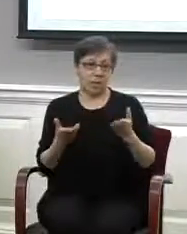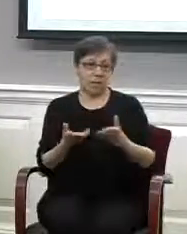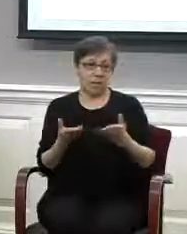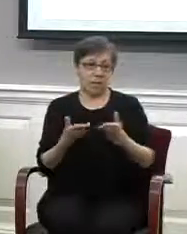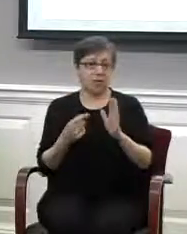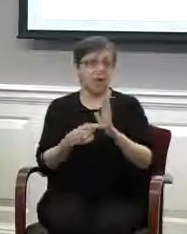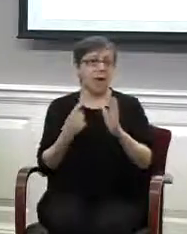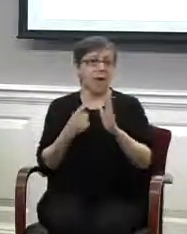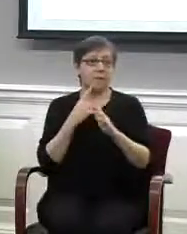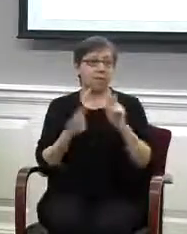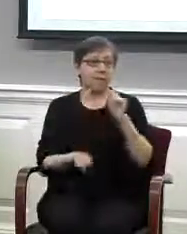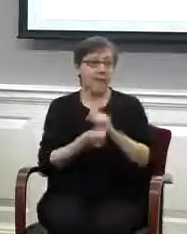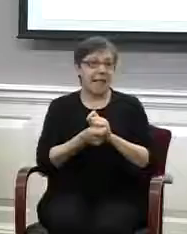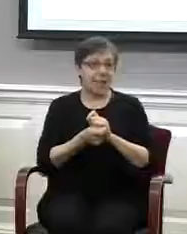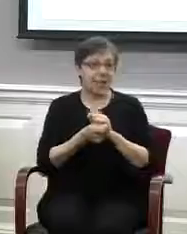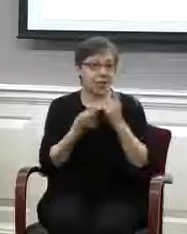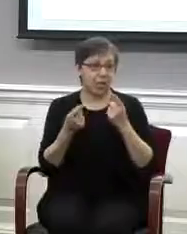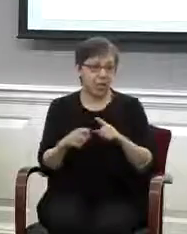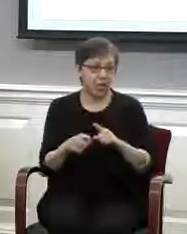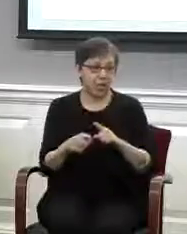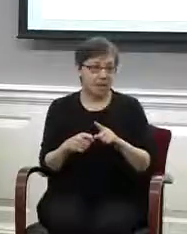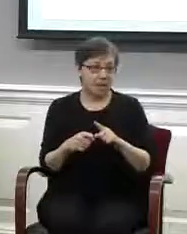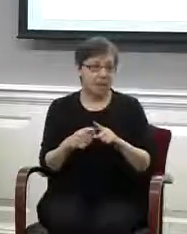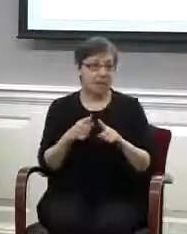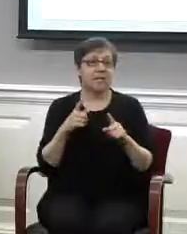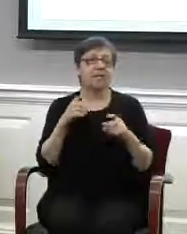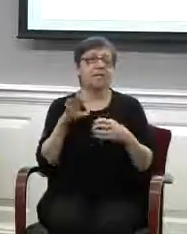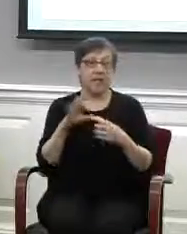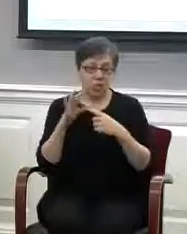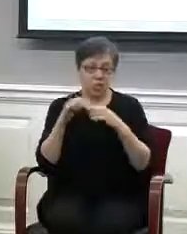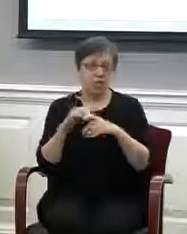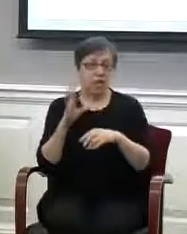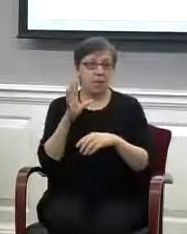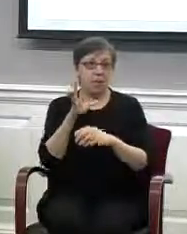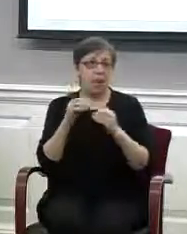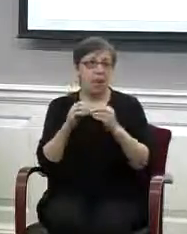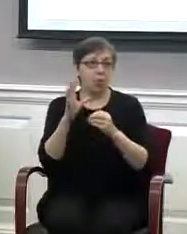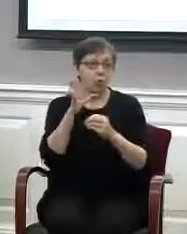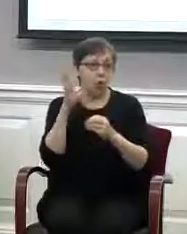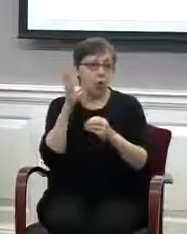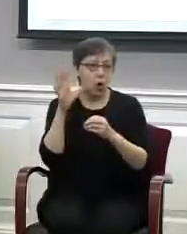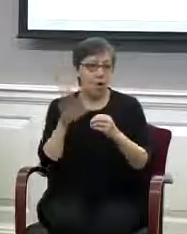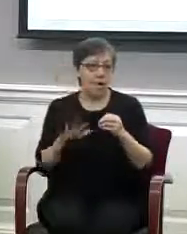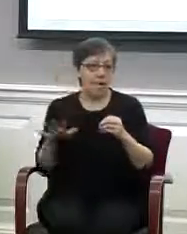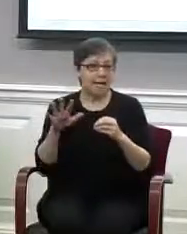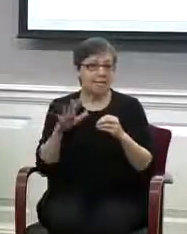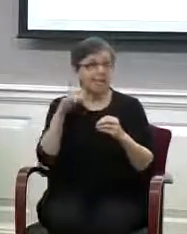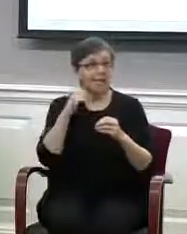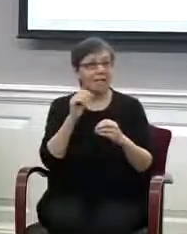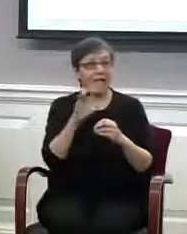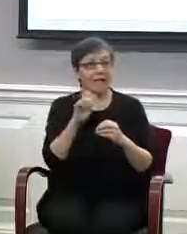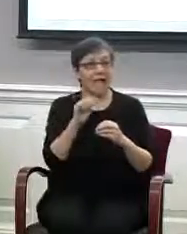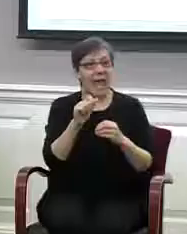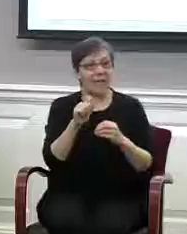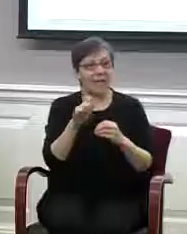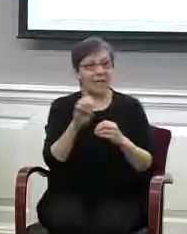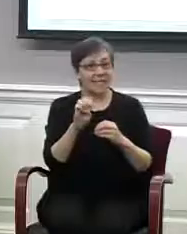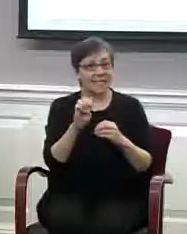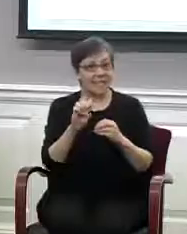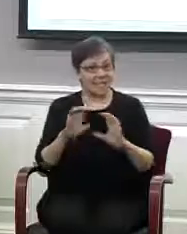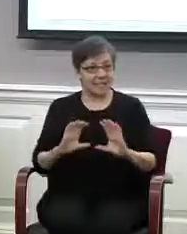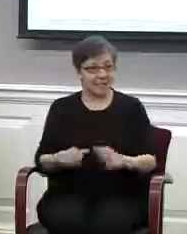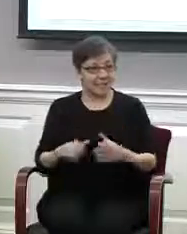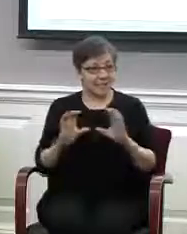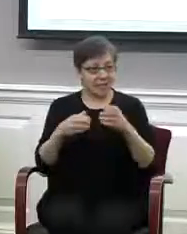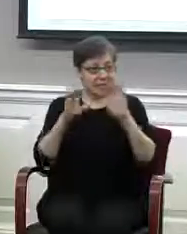of retaliation, backlash, that happen, especially in rural settings, when kids most around caste start upsetting norms that might